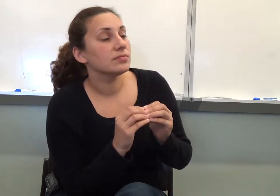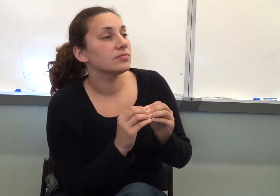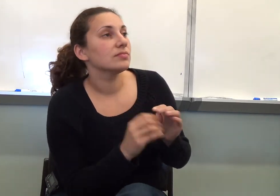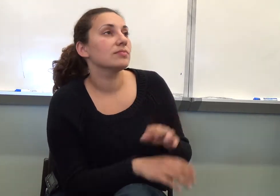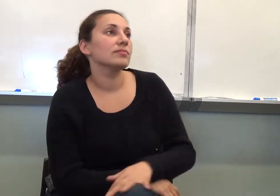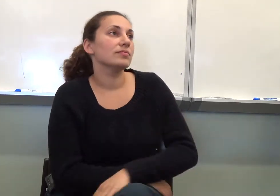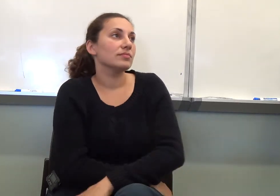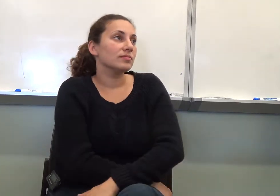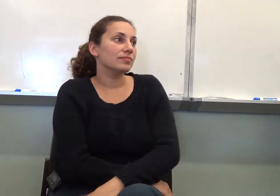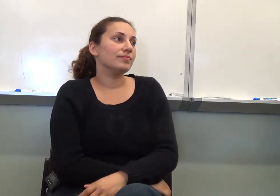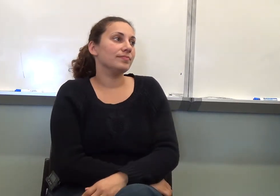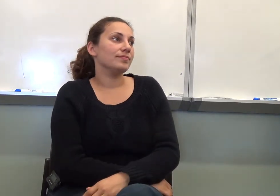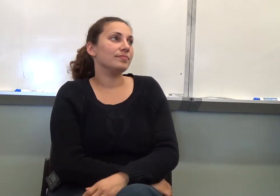or expressions,